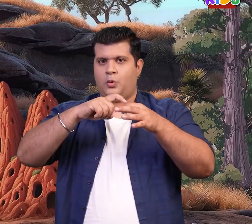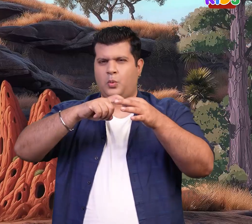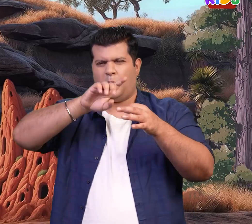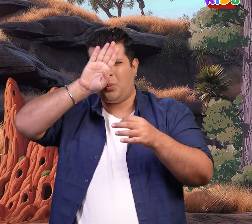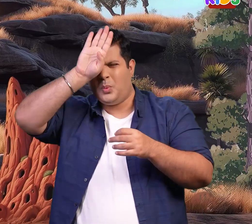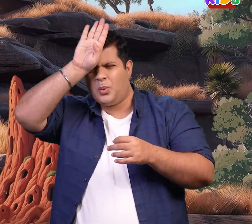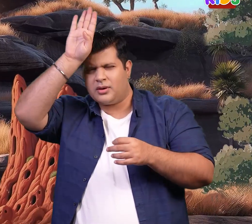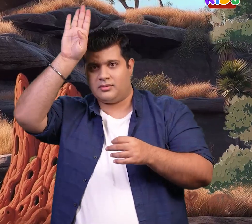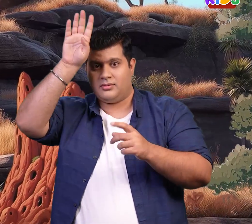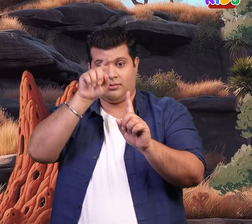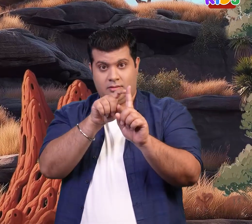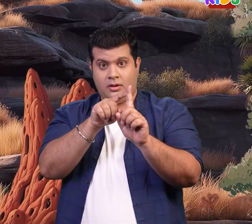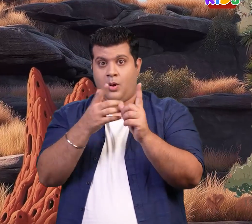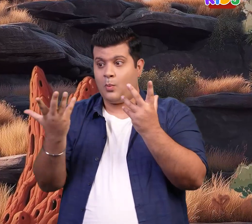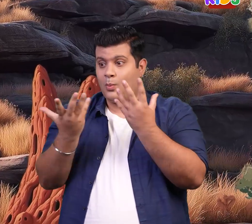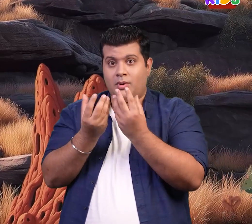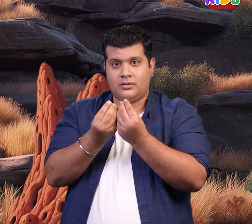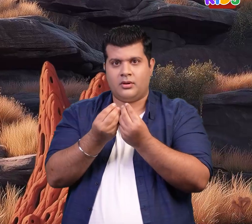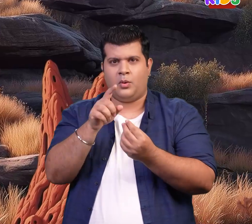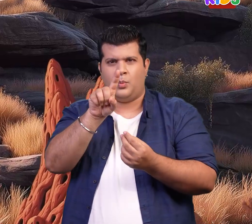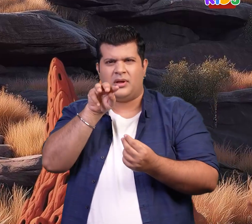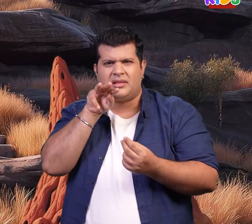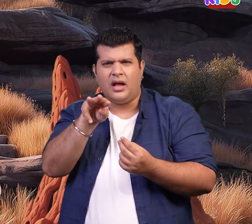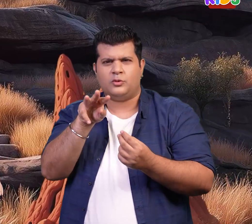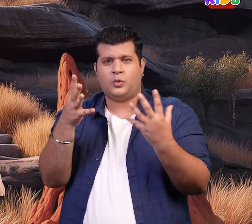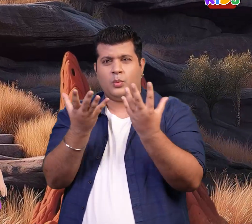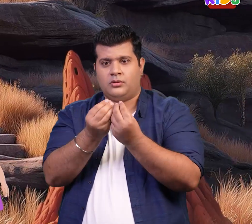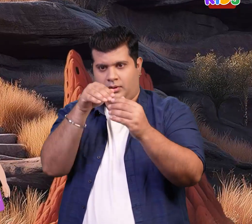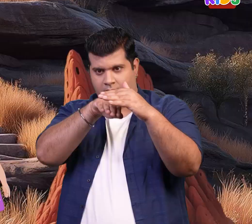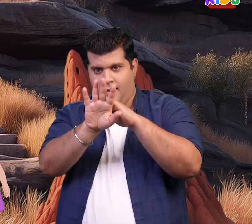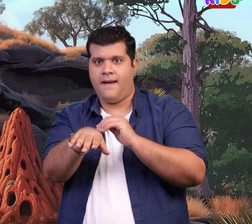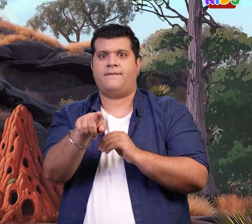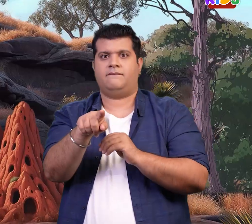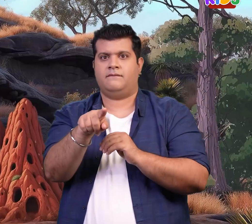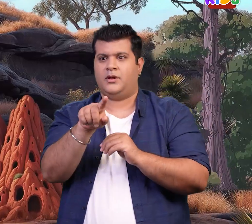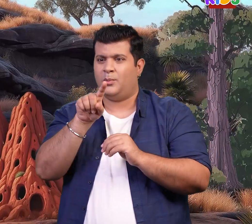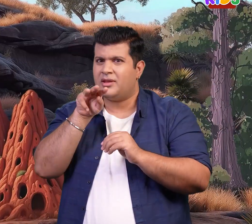A queen. And thousands of subjects.